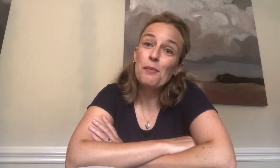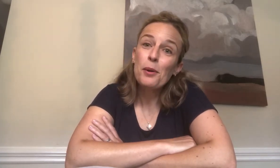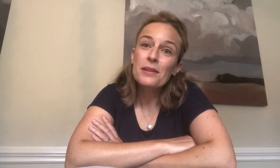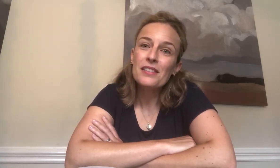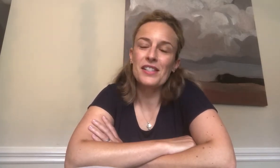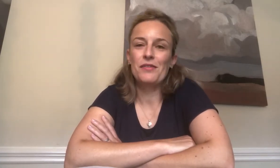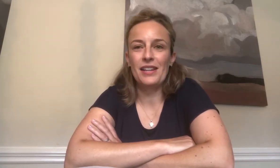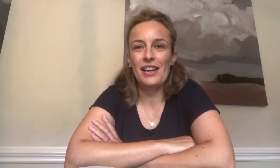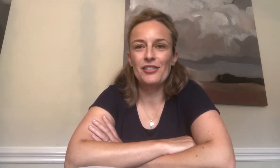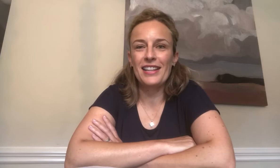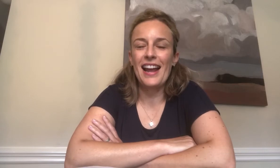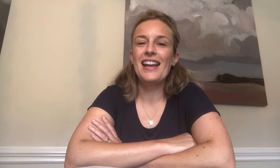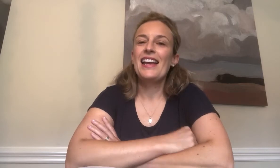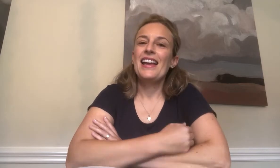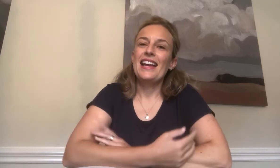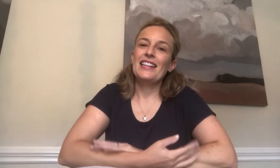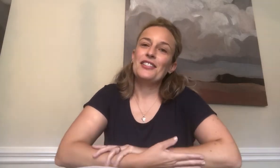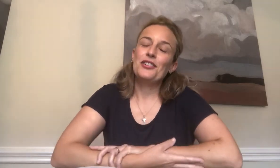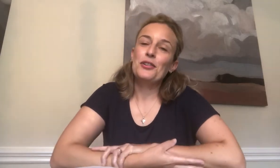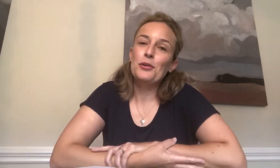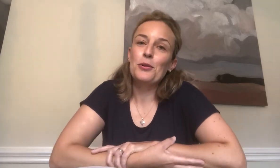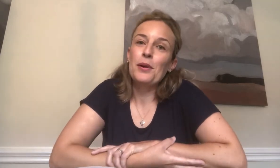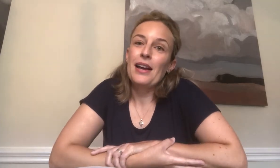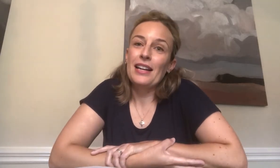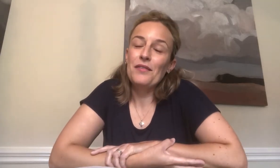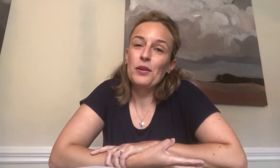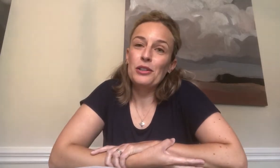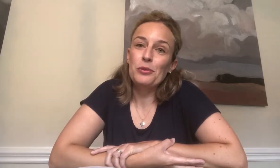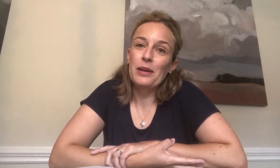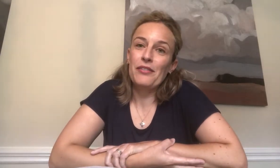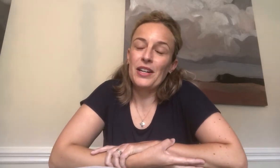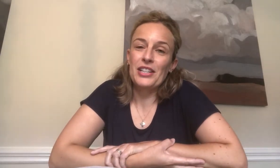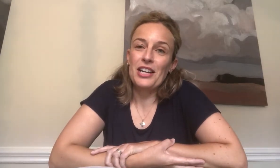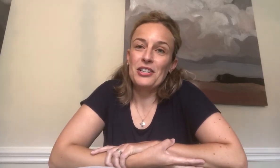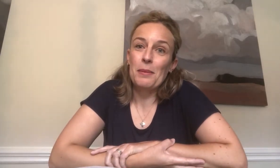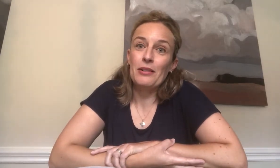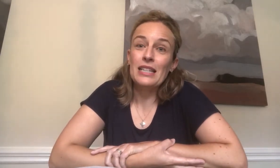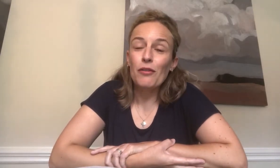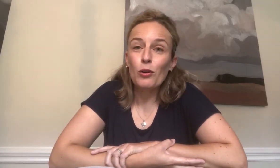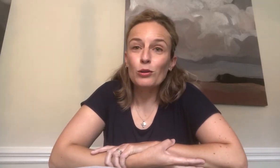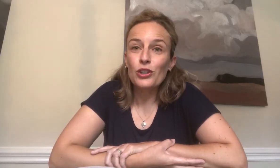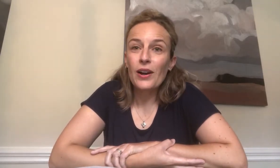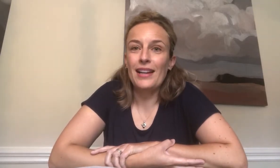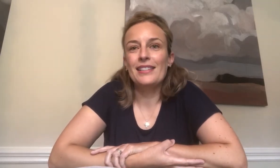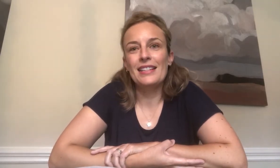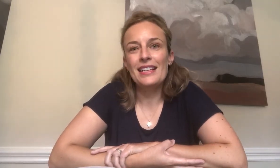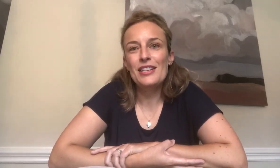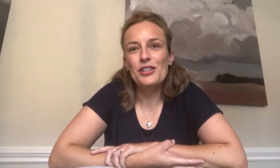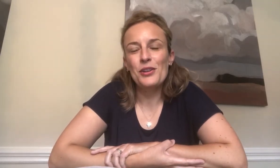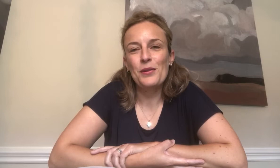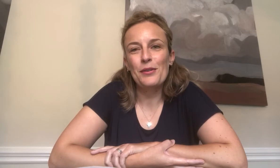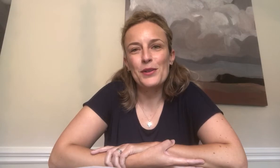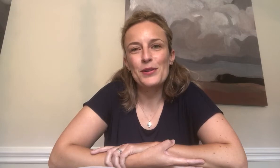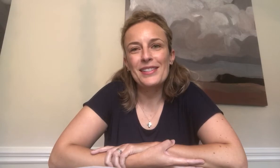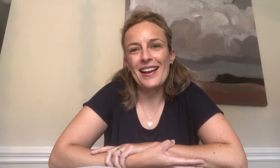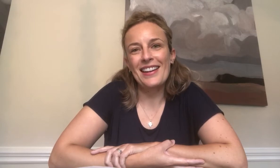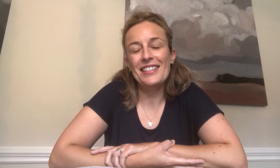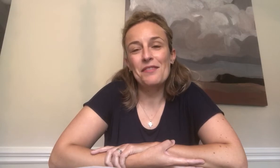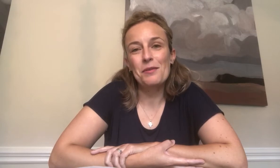purpose of this video today is to give you a little bit of education about deaf culture and to teach you a few signs if you would